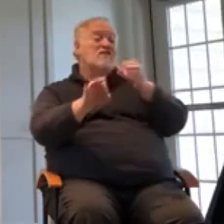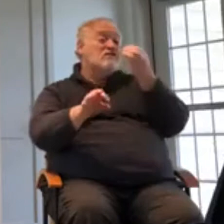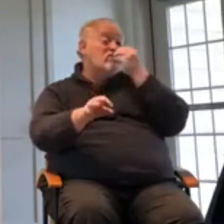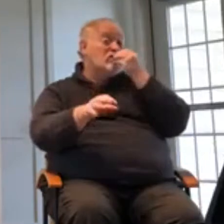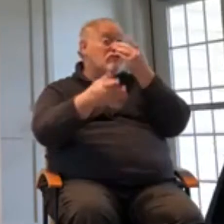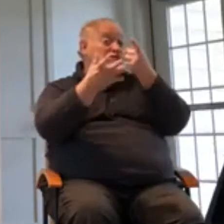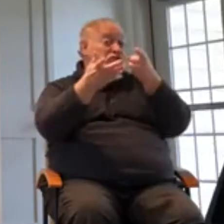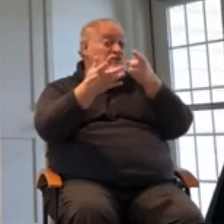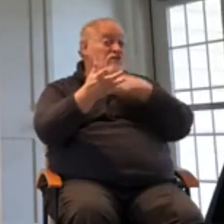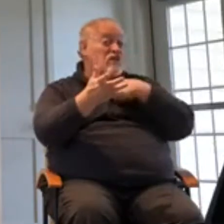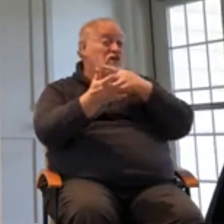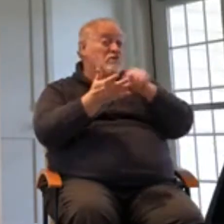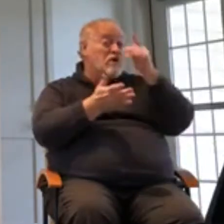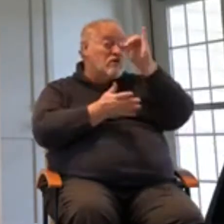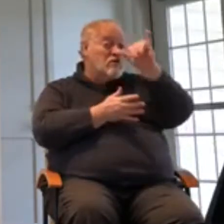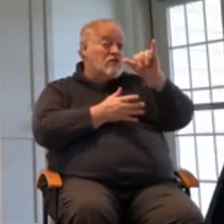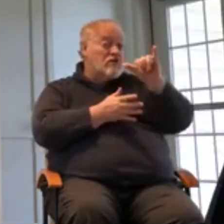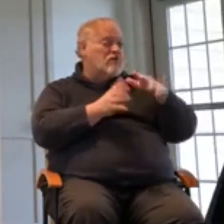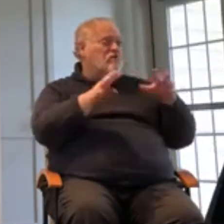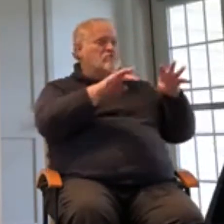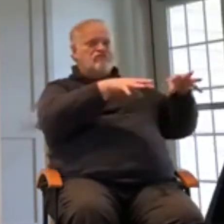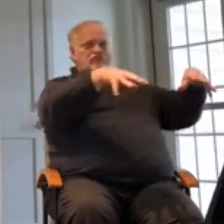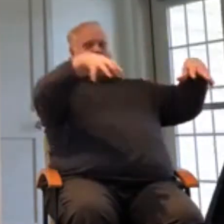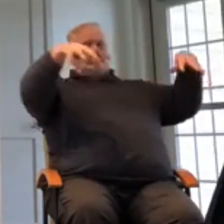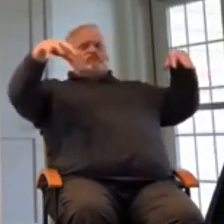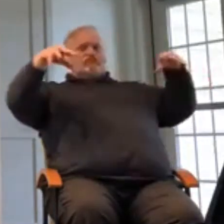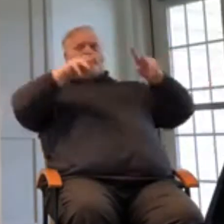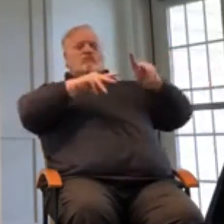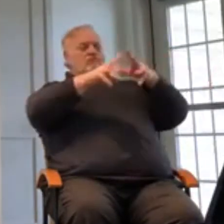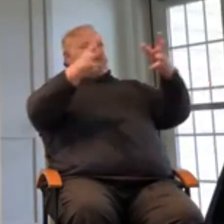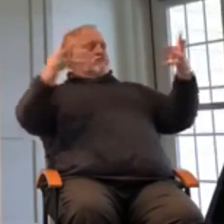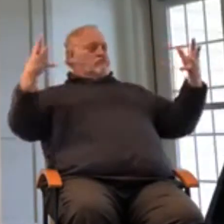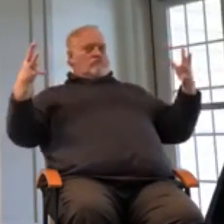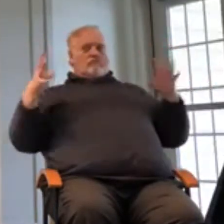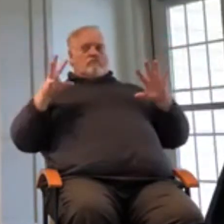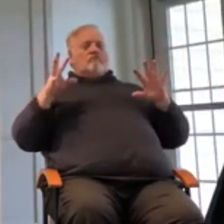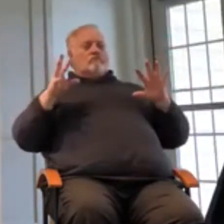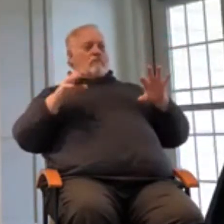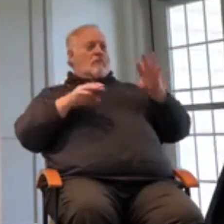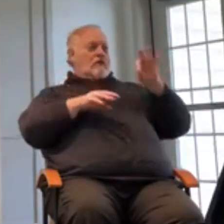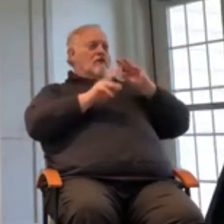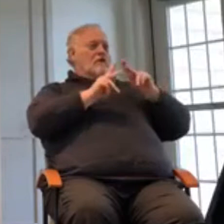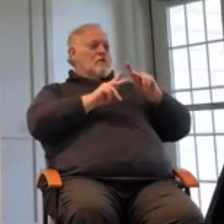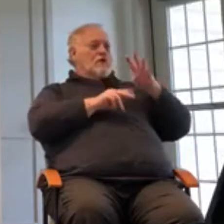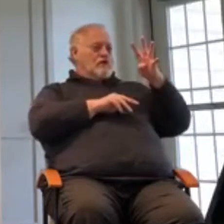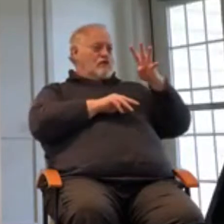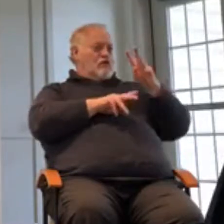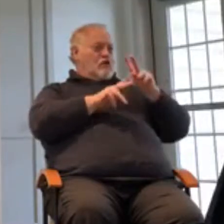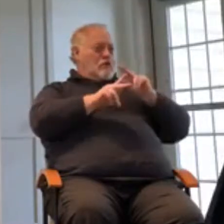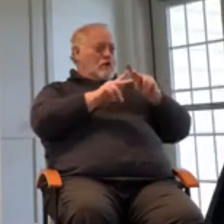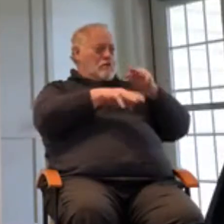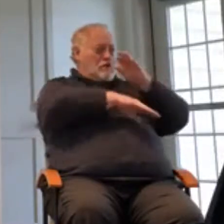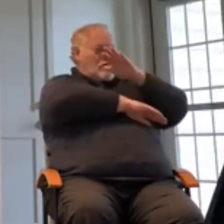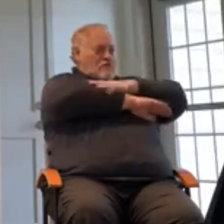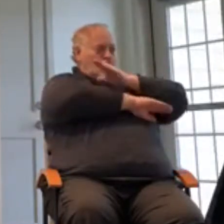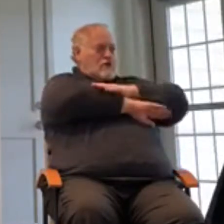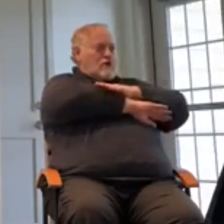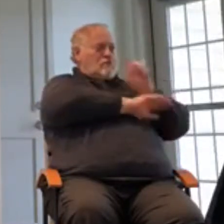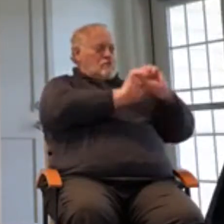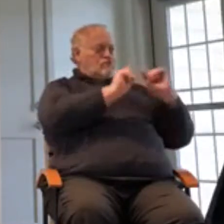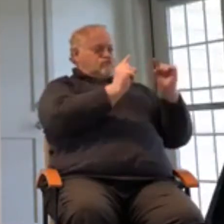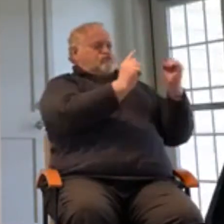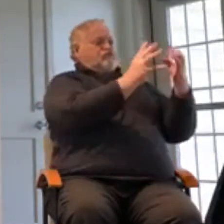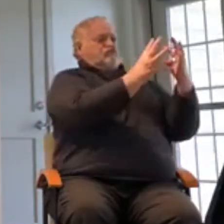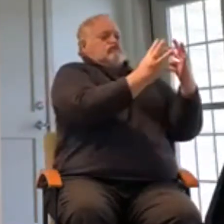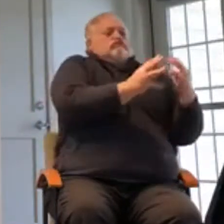And then they dream and cram you in, you know, nine people to a four-person table, things like that. And here I am, I'm stuck between my boss and this guy